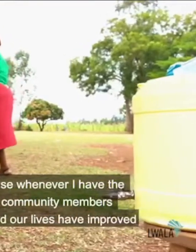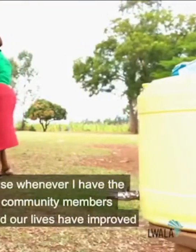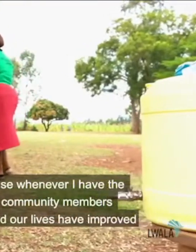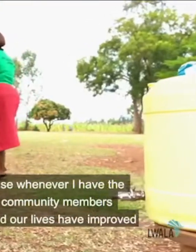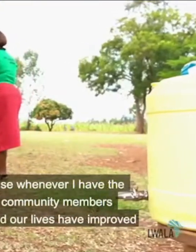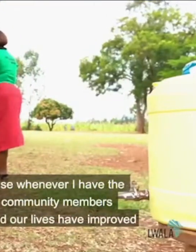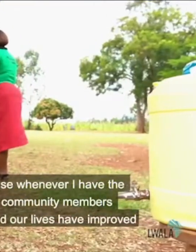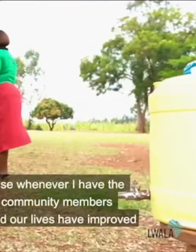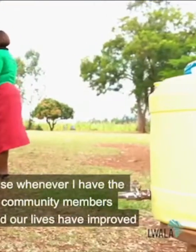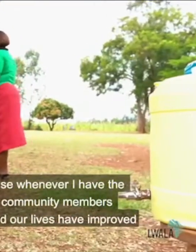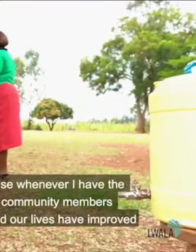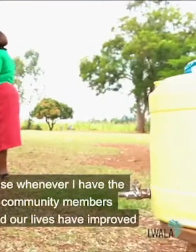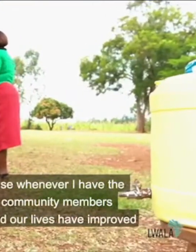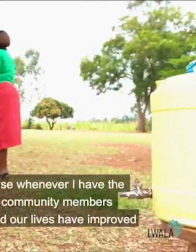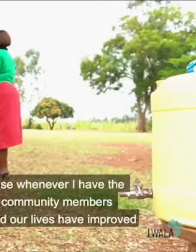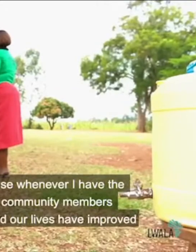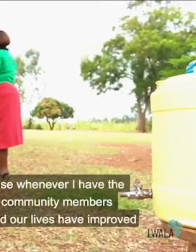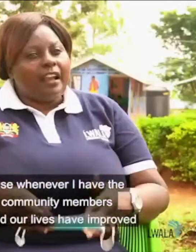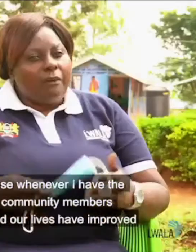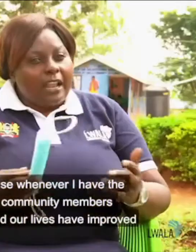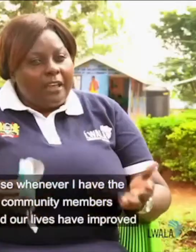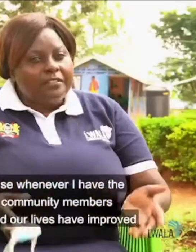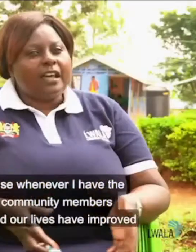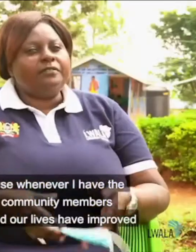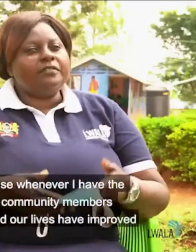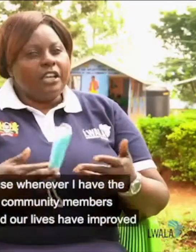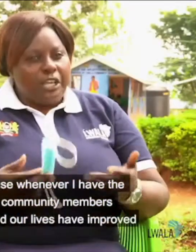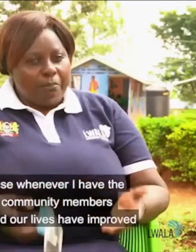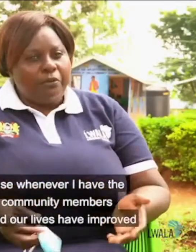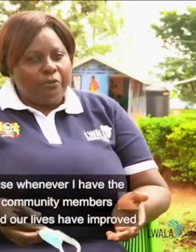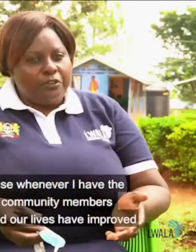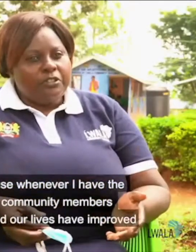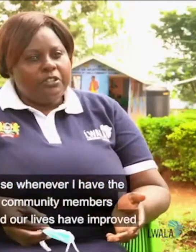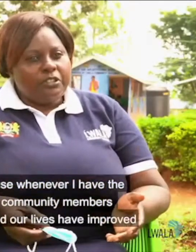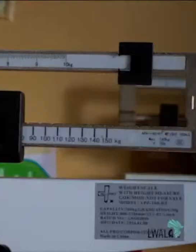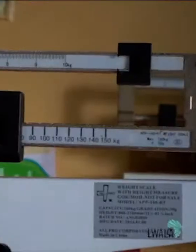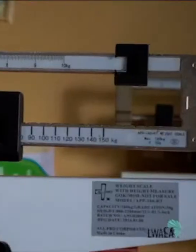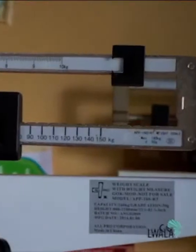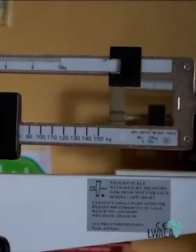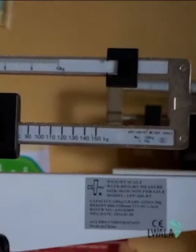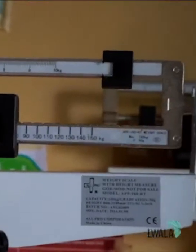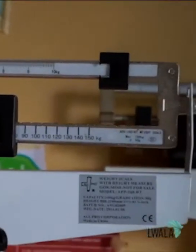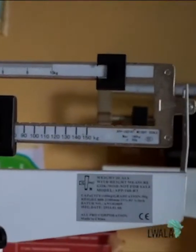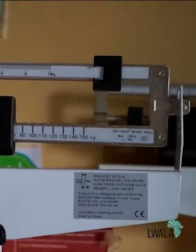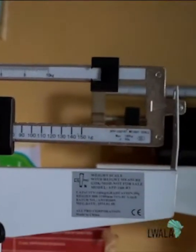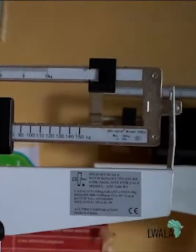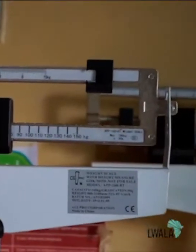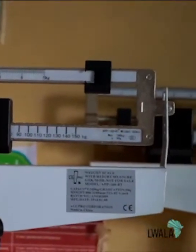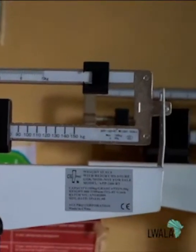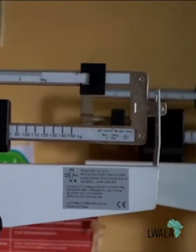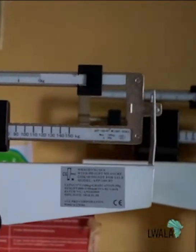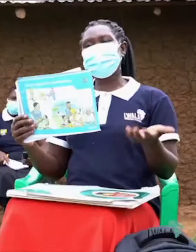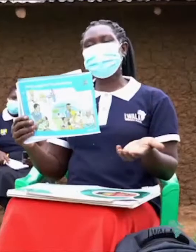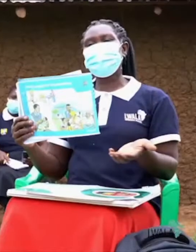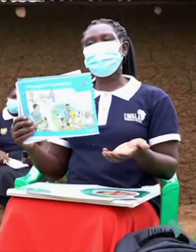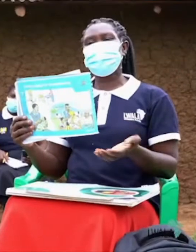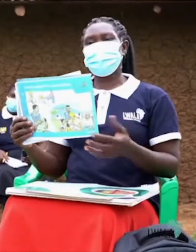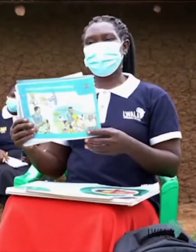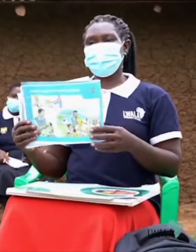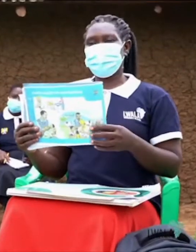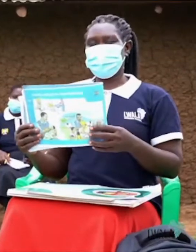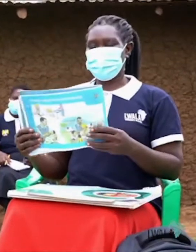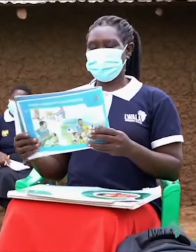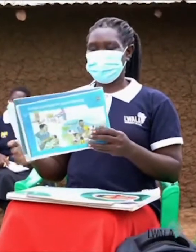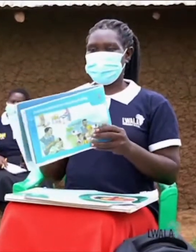community members. This one has helped a great deal and our lives have improved. Each month, community health workers conduct